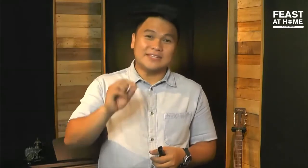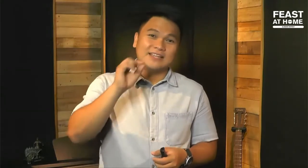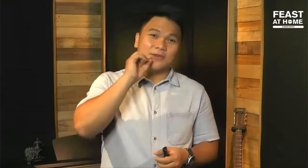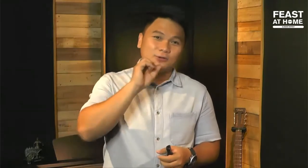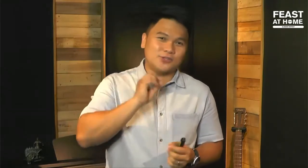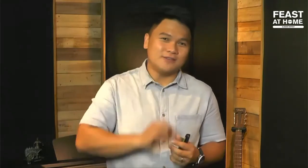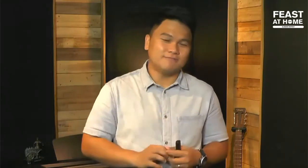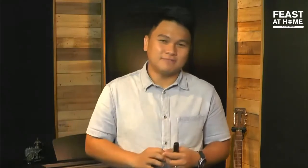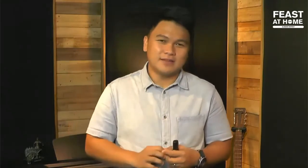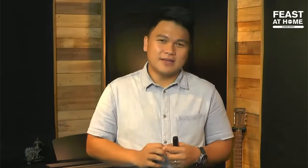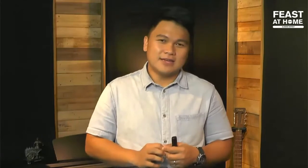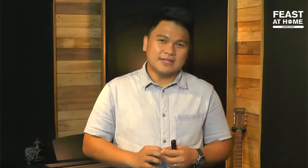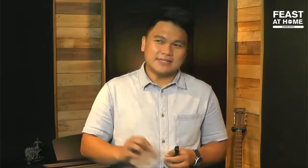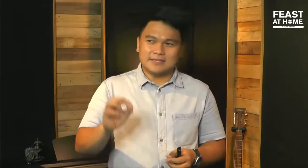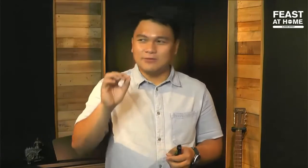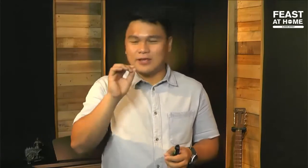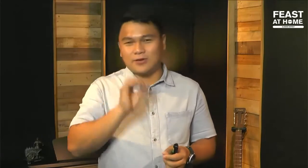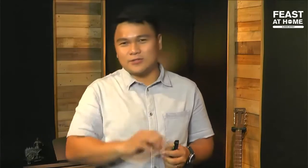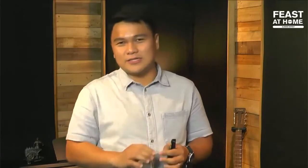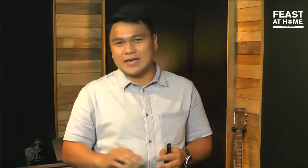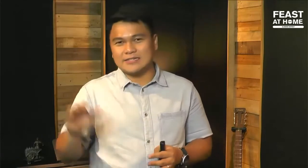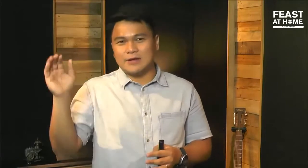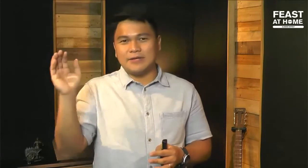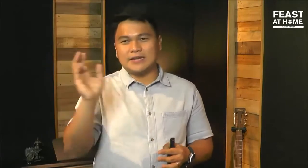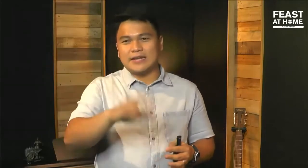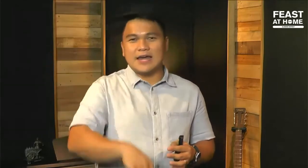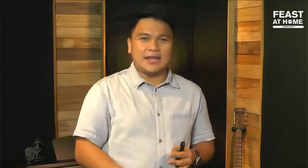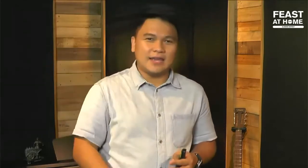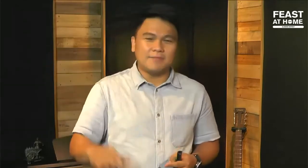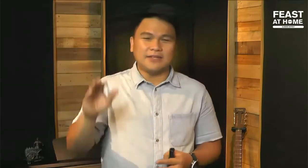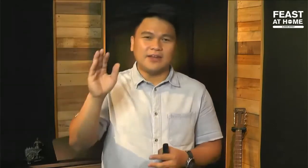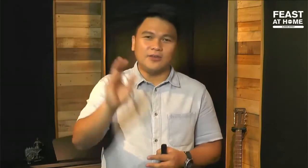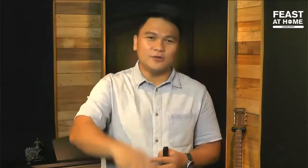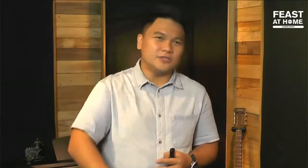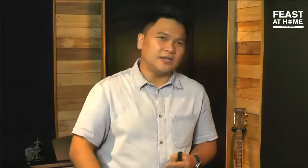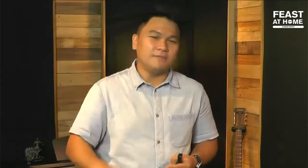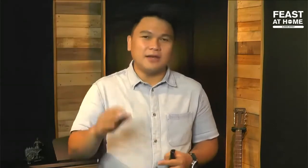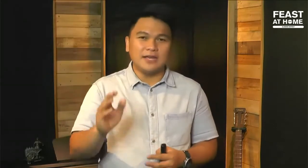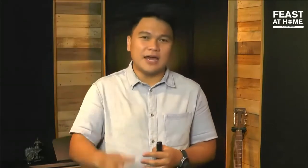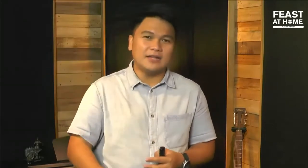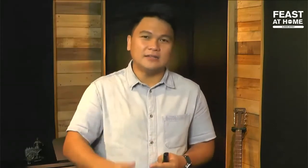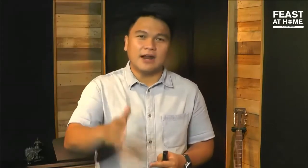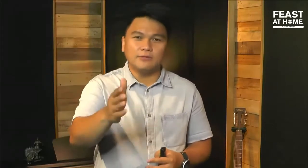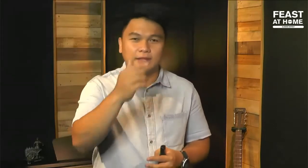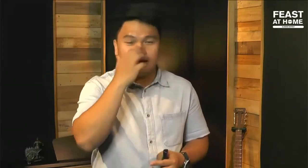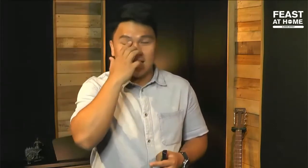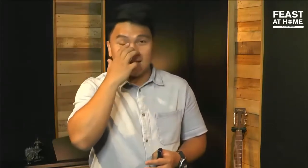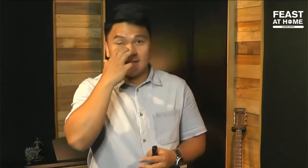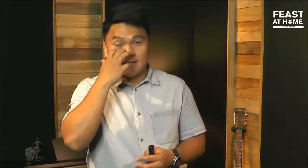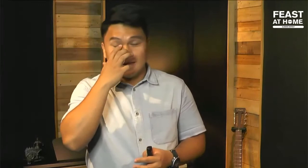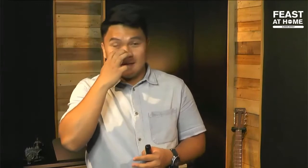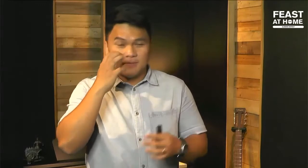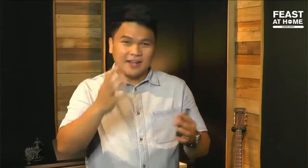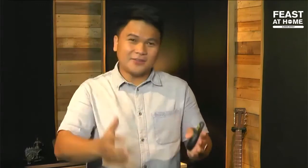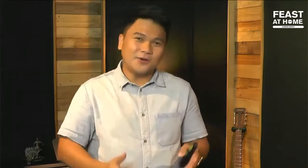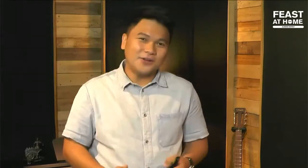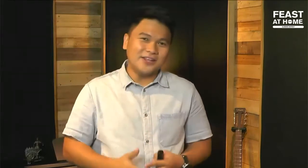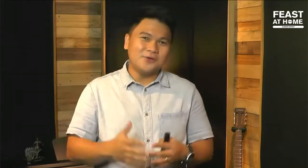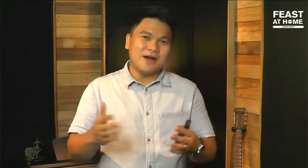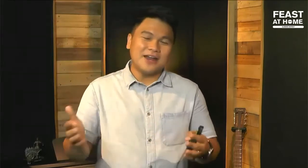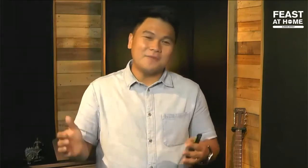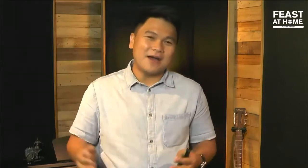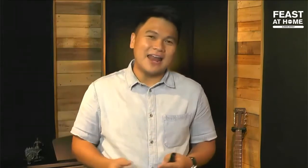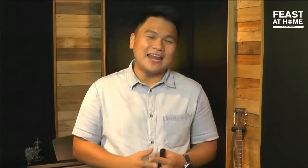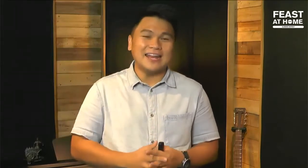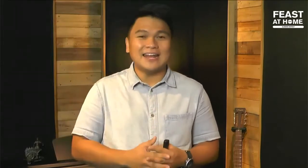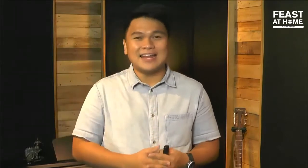Nag-umpisa siya sa yosi. Tapos nung nag-yosi siya, sinaway siya ng nanay niya, ba't ka nag-yosi, mali yan, grounded ka. But later on, hindi